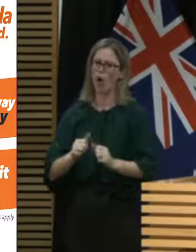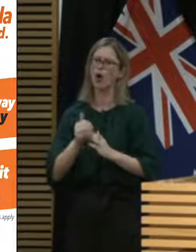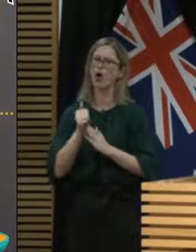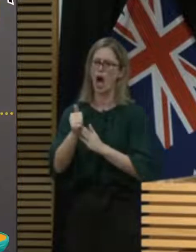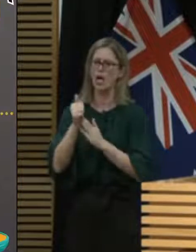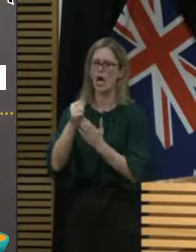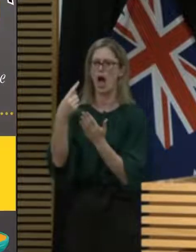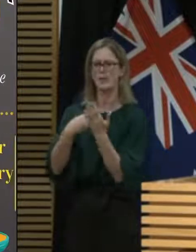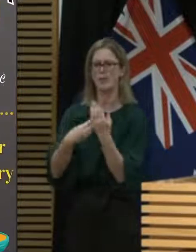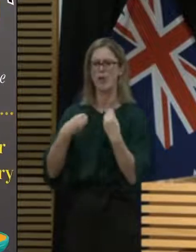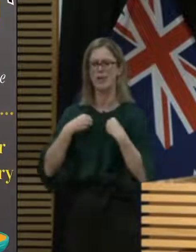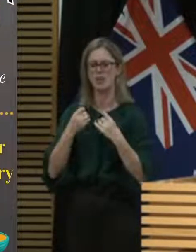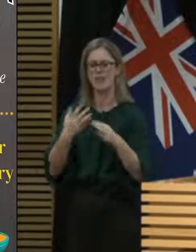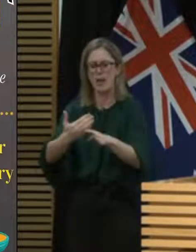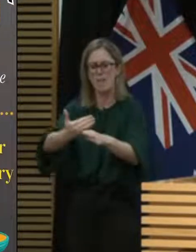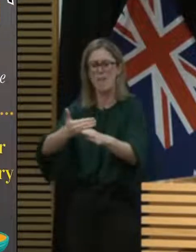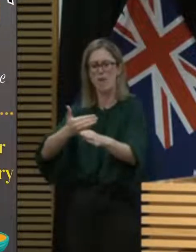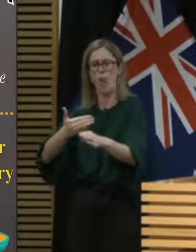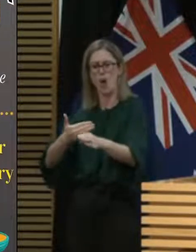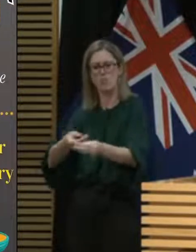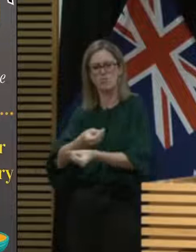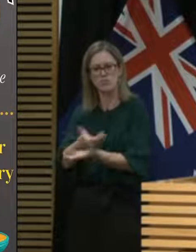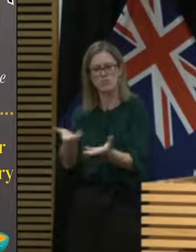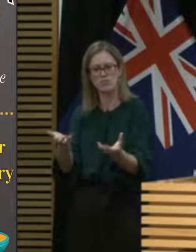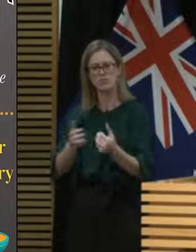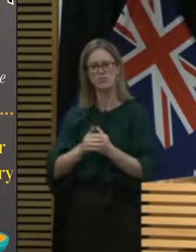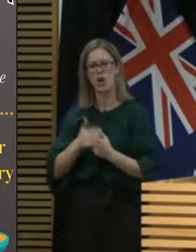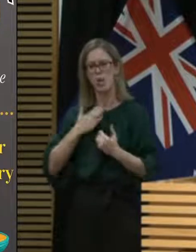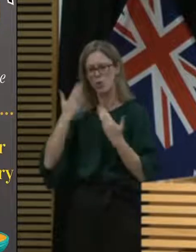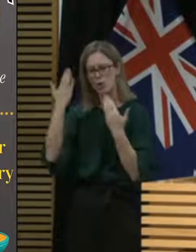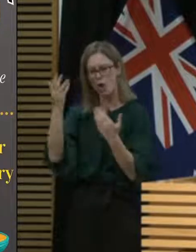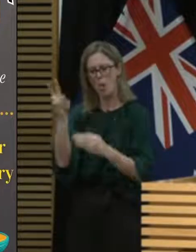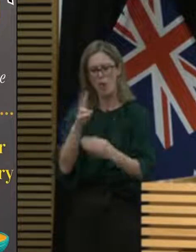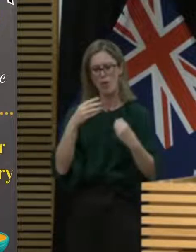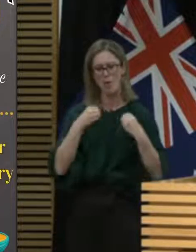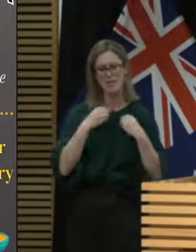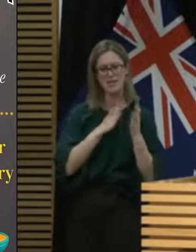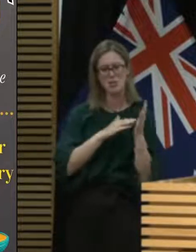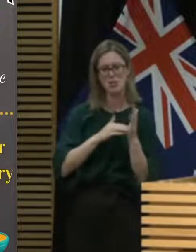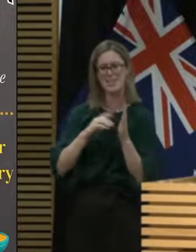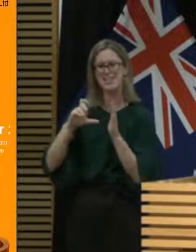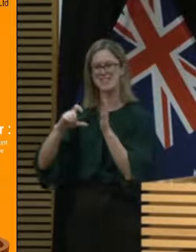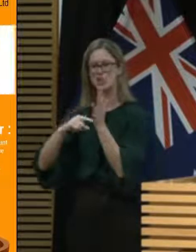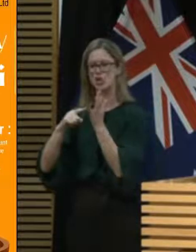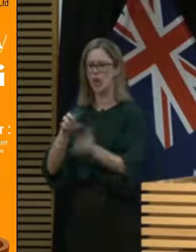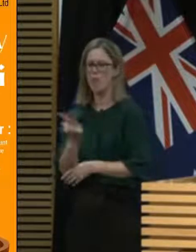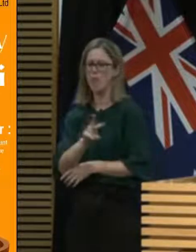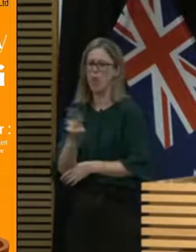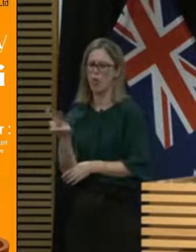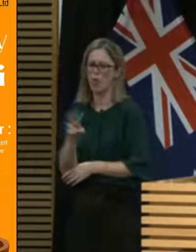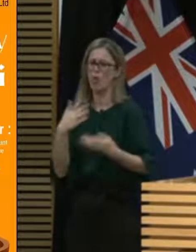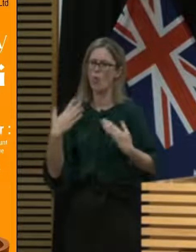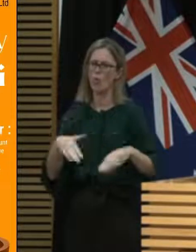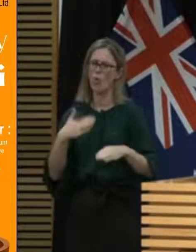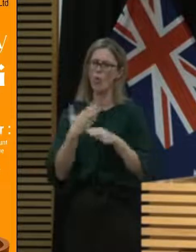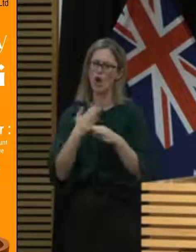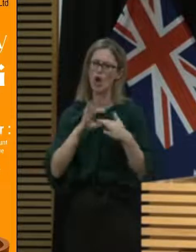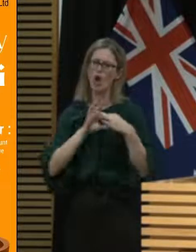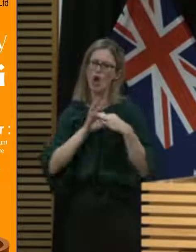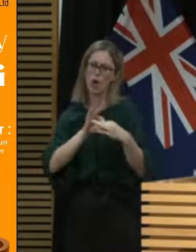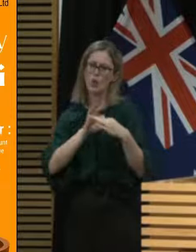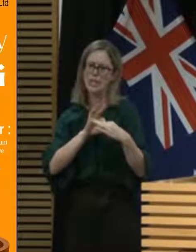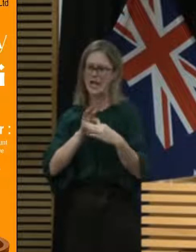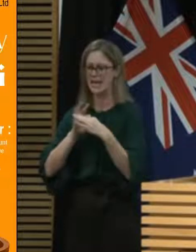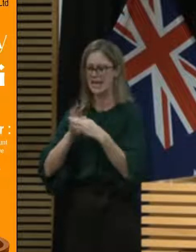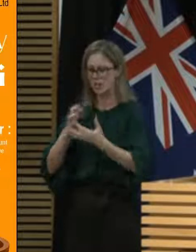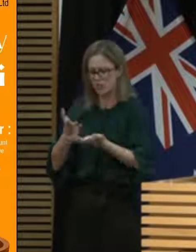businesses ready well in advance. And I would just like to acknowledge both Business New Zealand and the CTU, who have been working closely with us as we